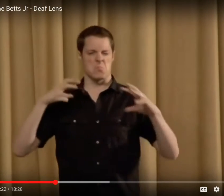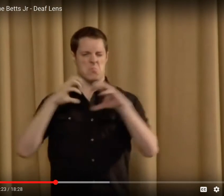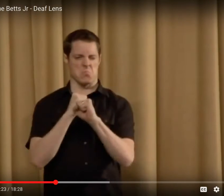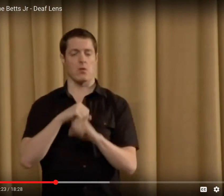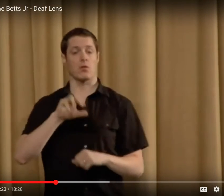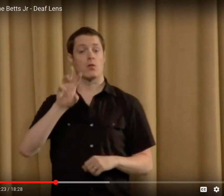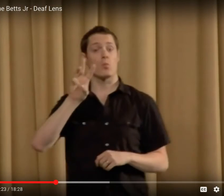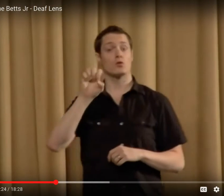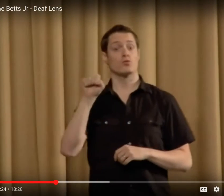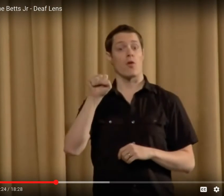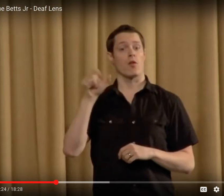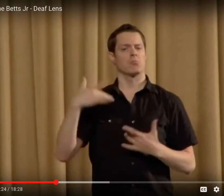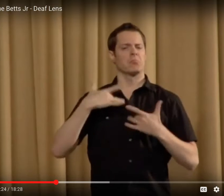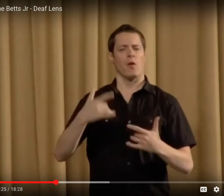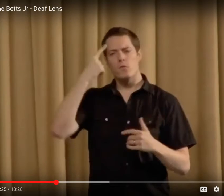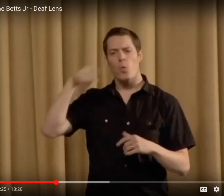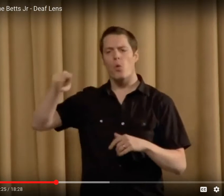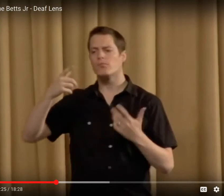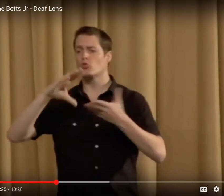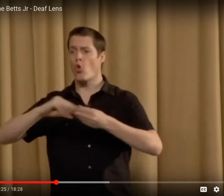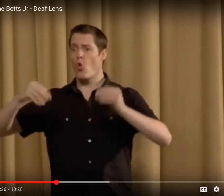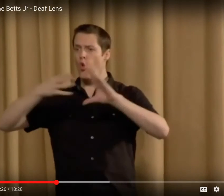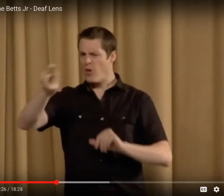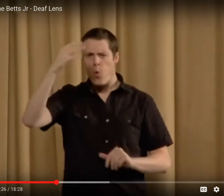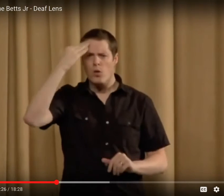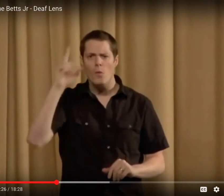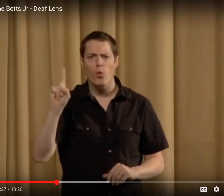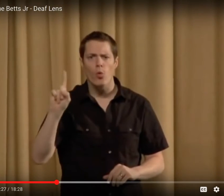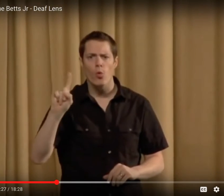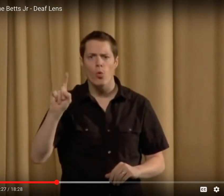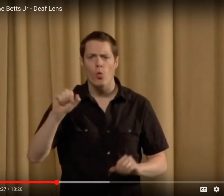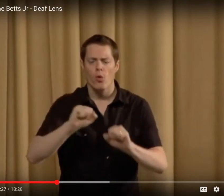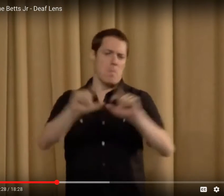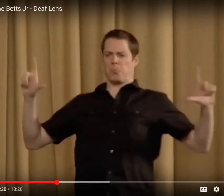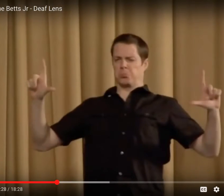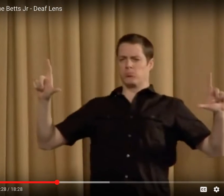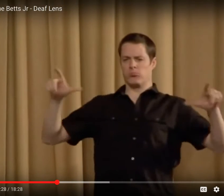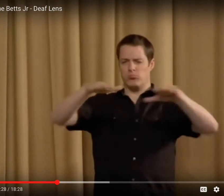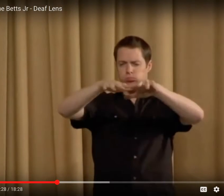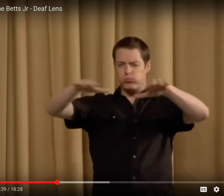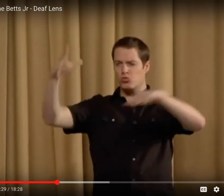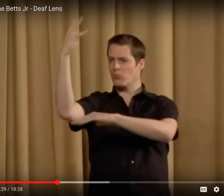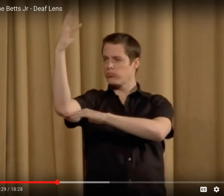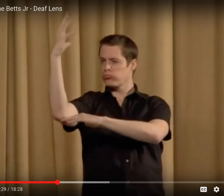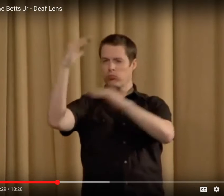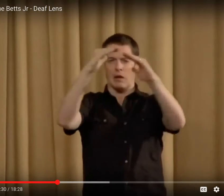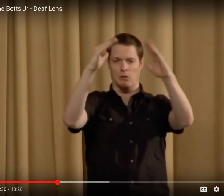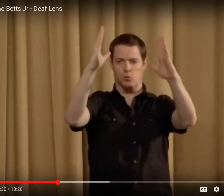I'm gonna summarize. A wide shot is tends to be used for surrounding, to know where you are. You set